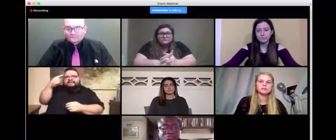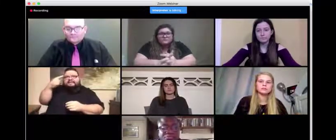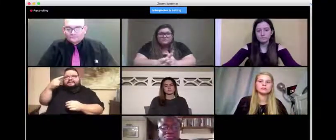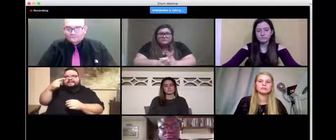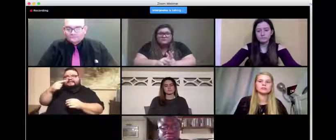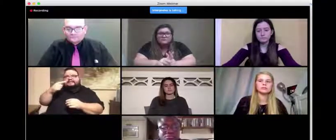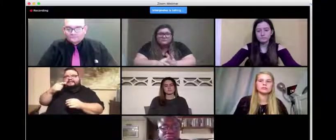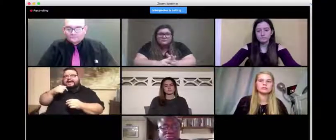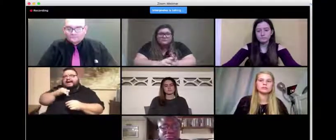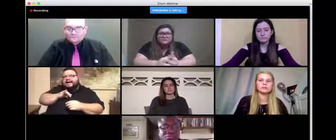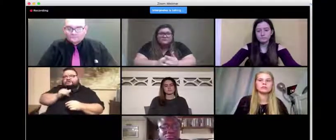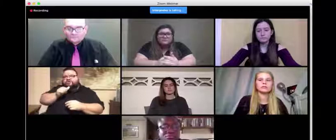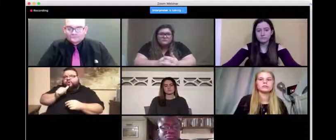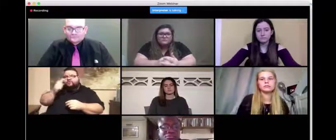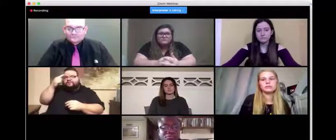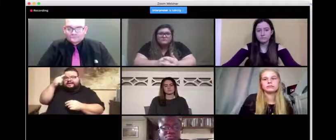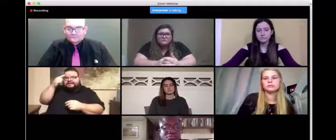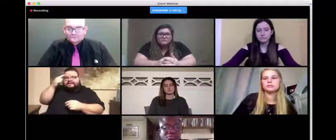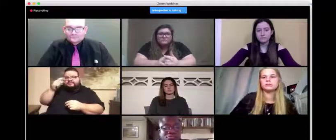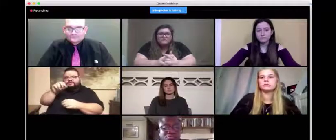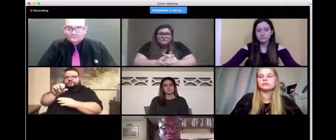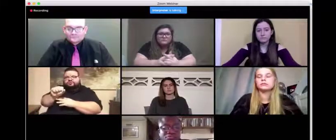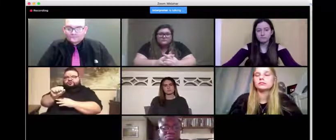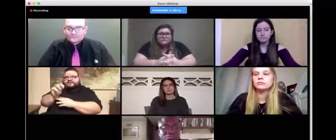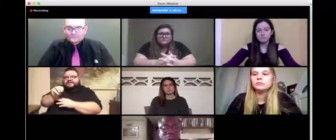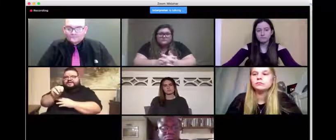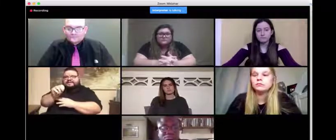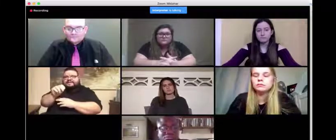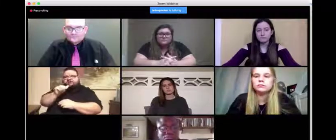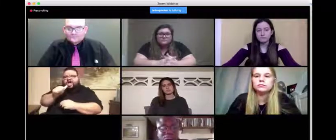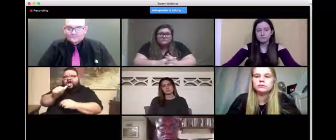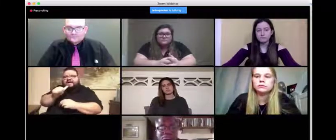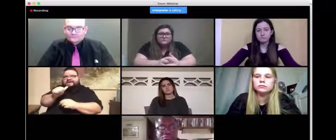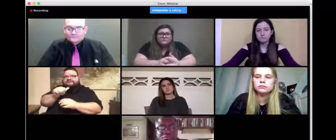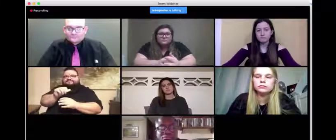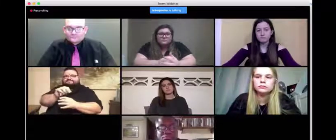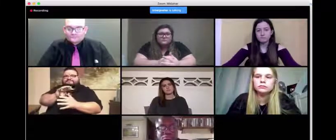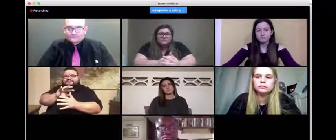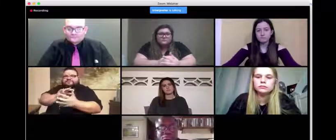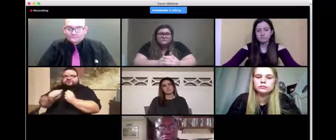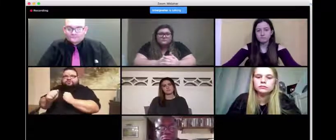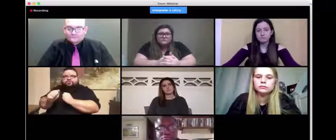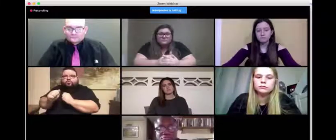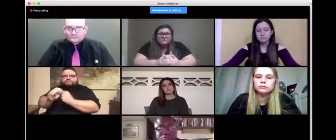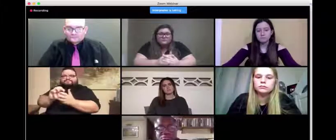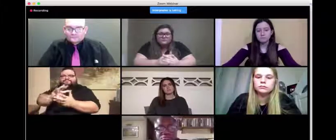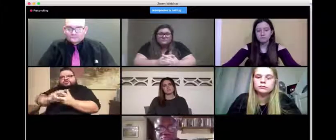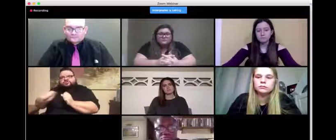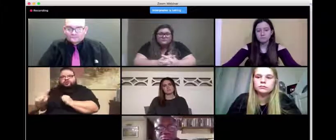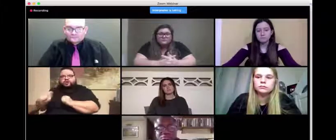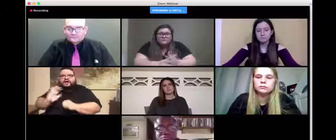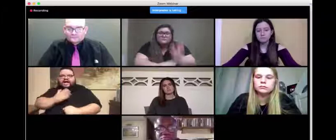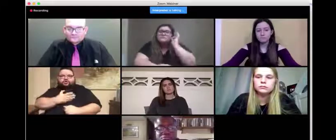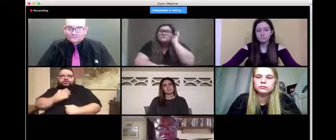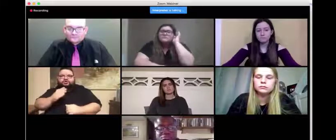is, I don't believing that it's destroying our community or our culture. I believe that social media